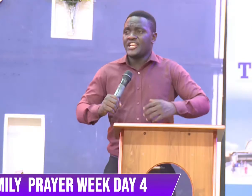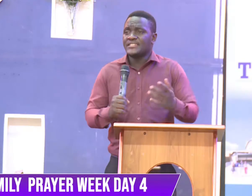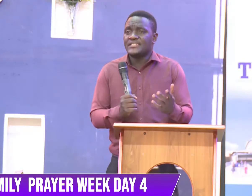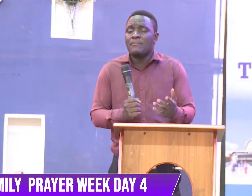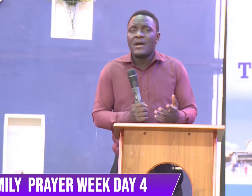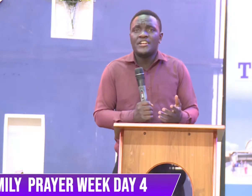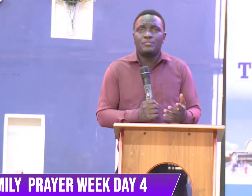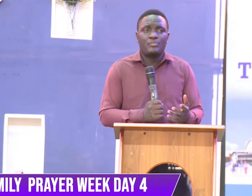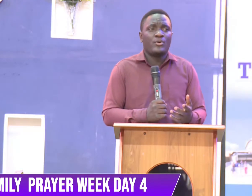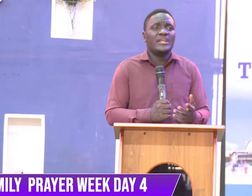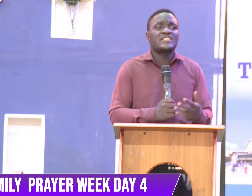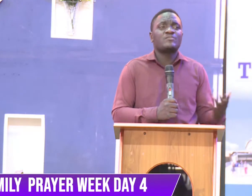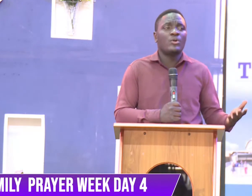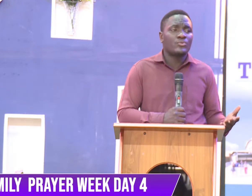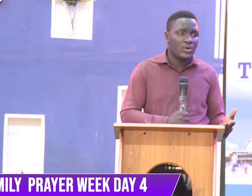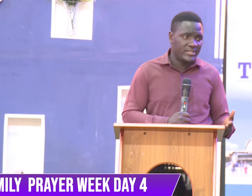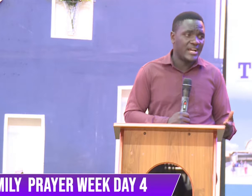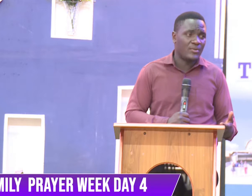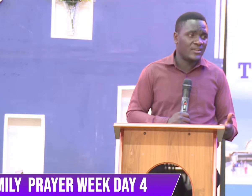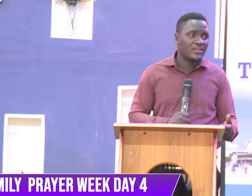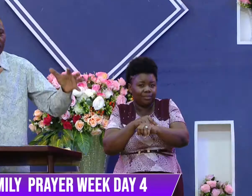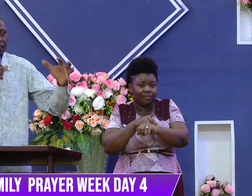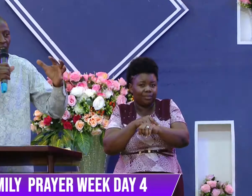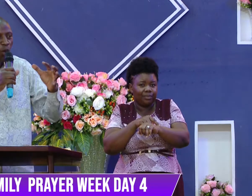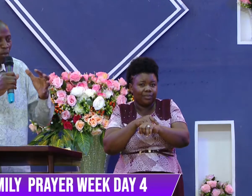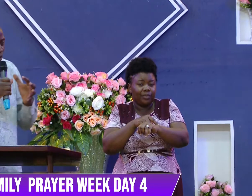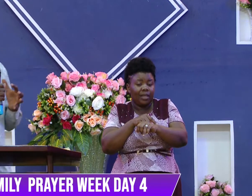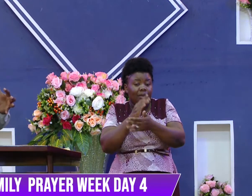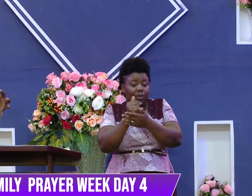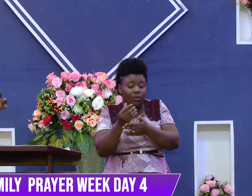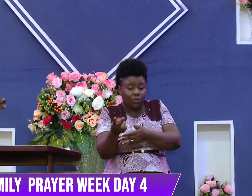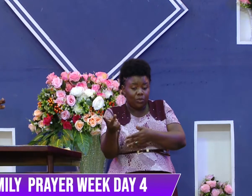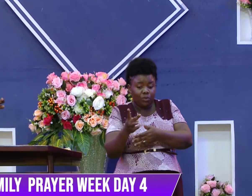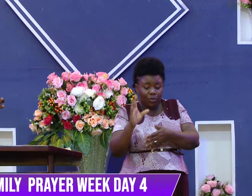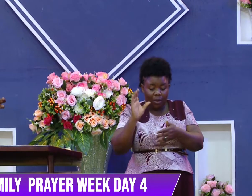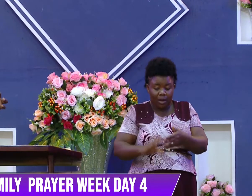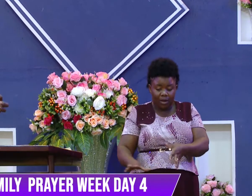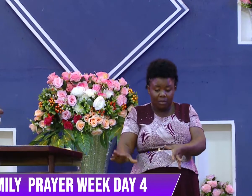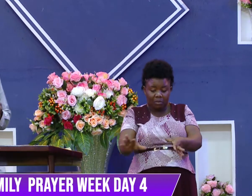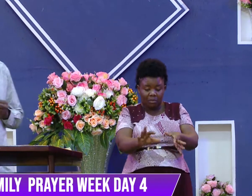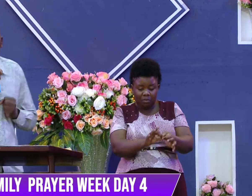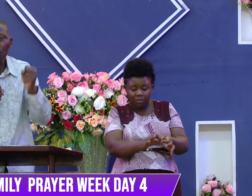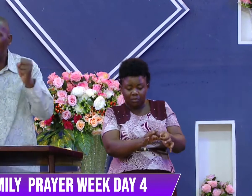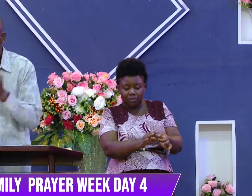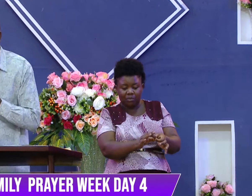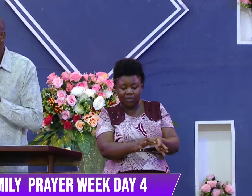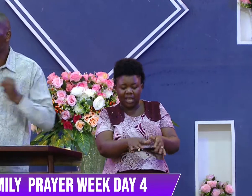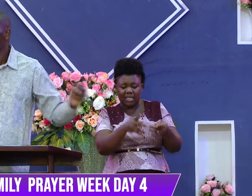What shakes the married people in a small lockdown is putting the character together